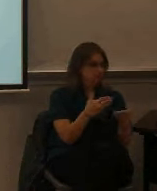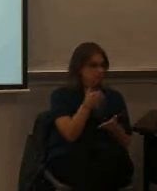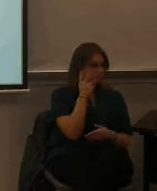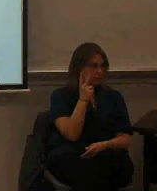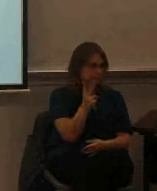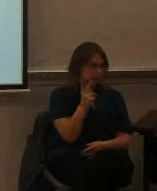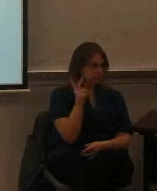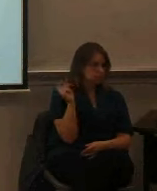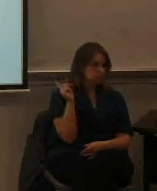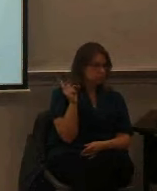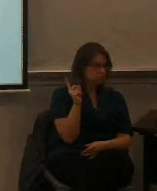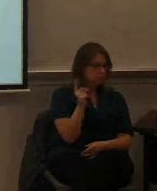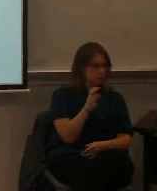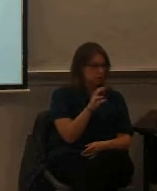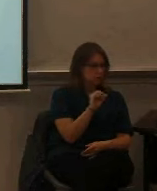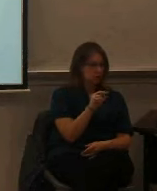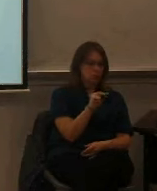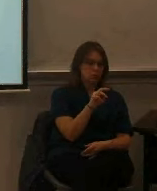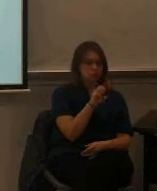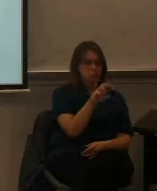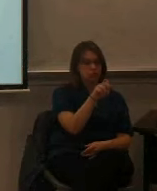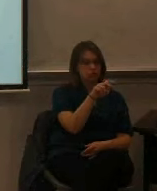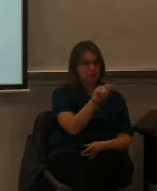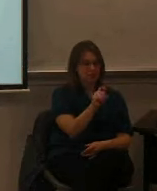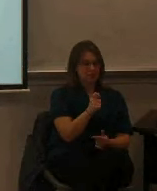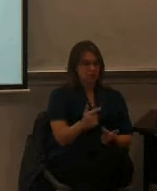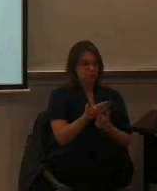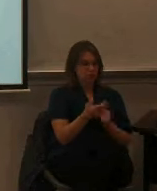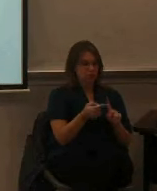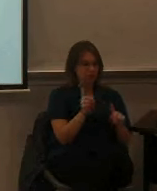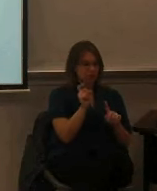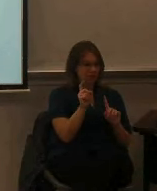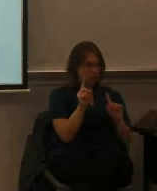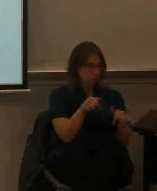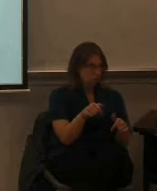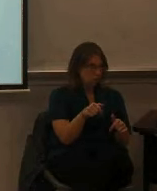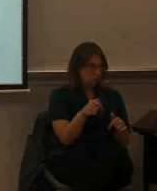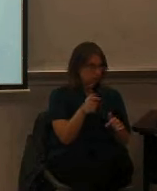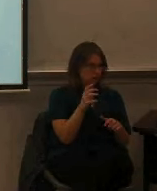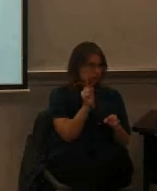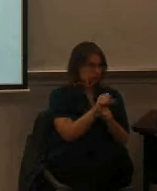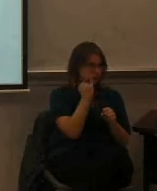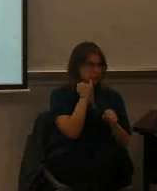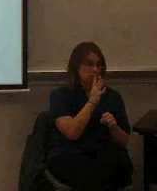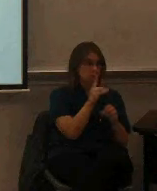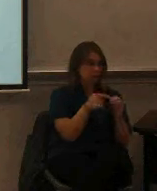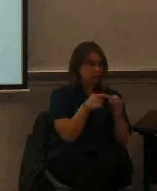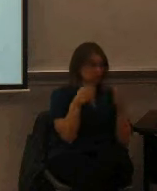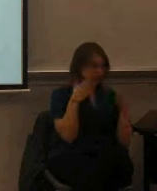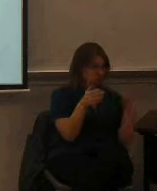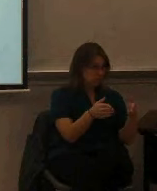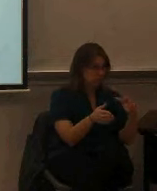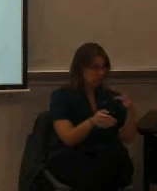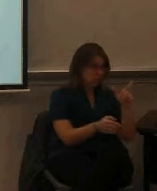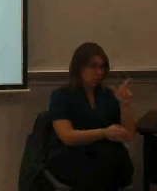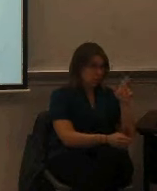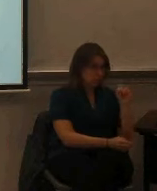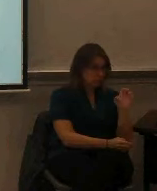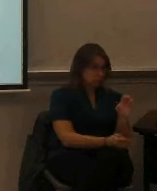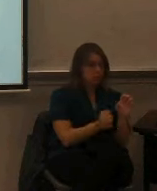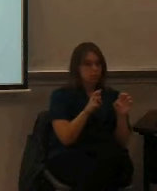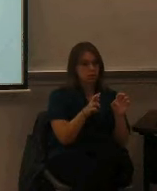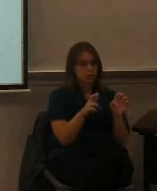see this can concentrate organisms to where they want to go. And it works whether you're talking about a directional plume